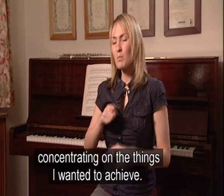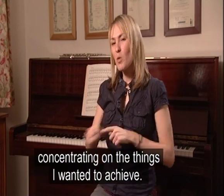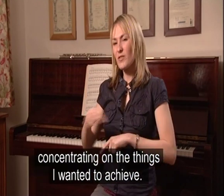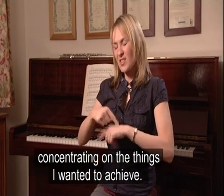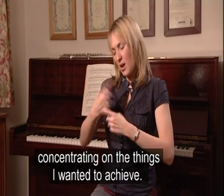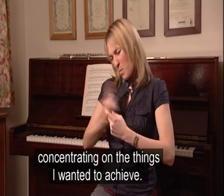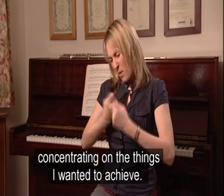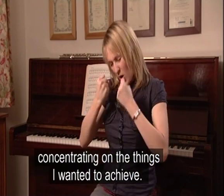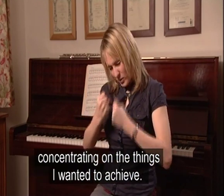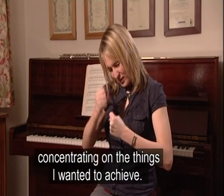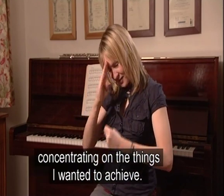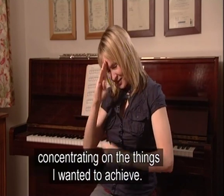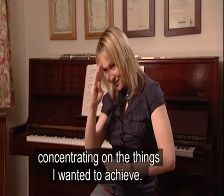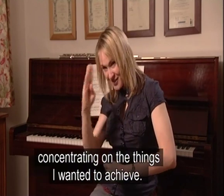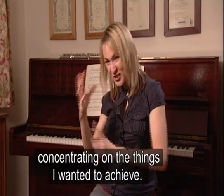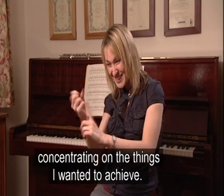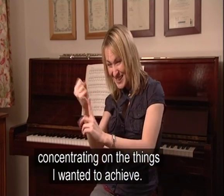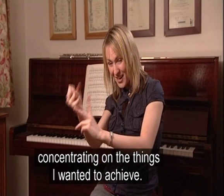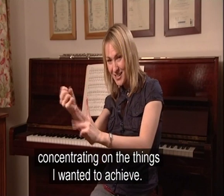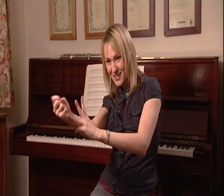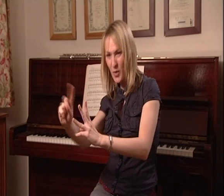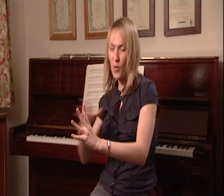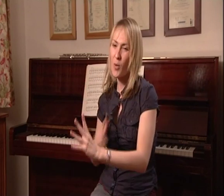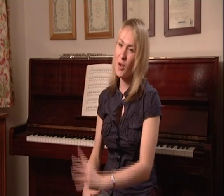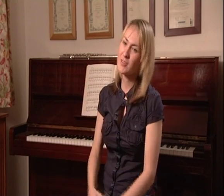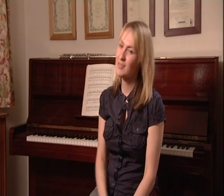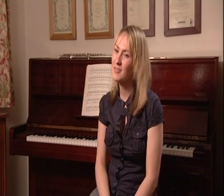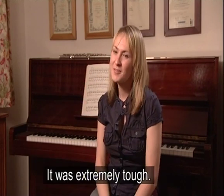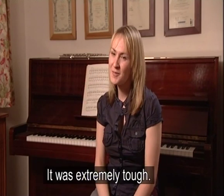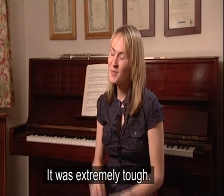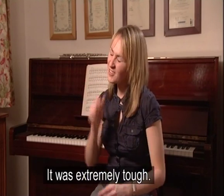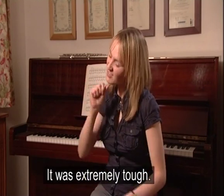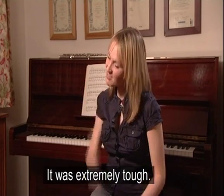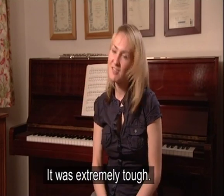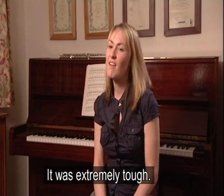to achieve. It was extremely tough.